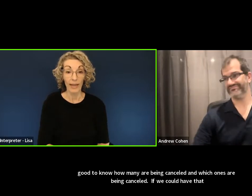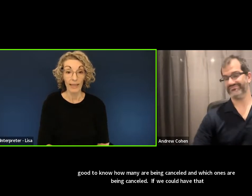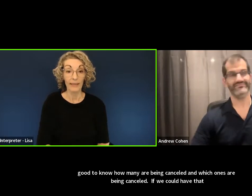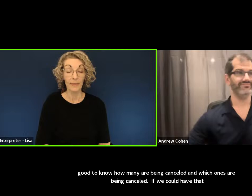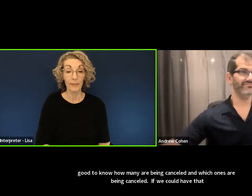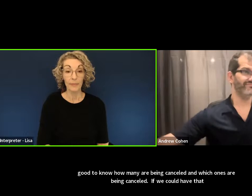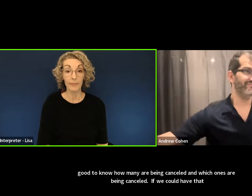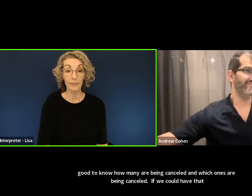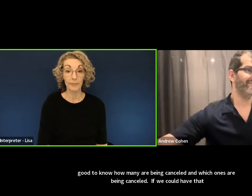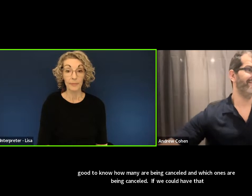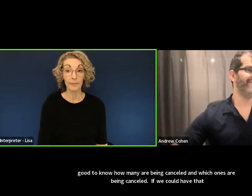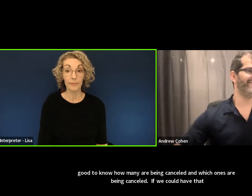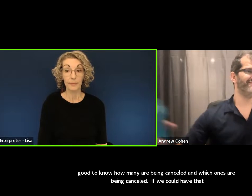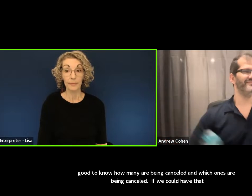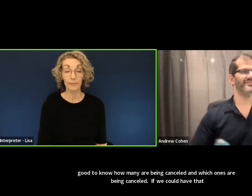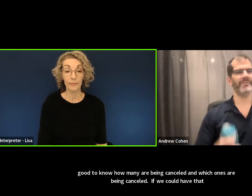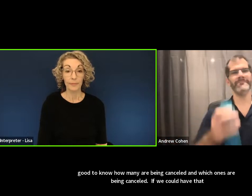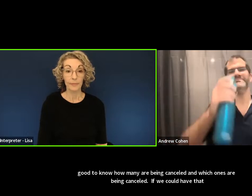would be great.